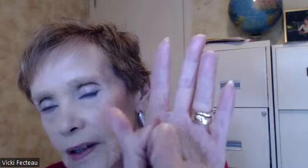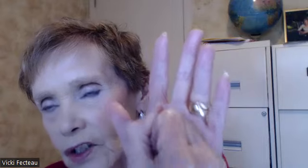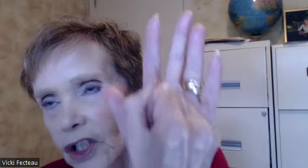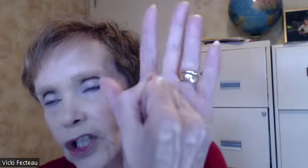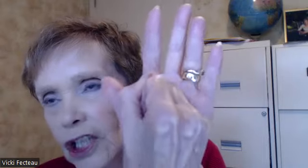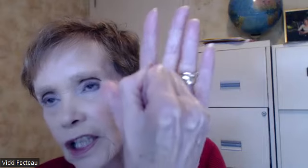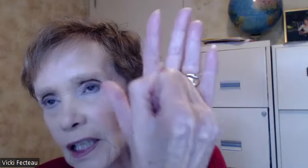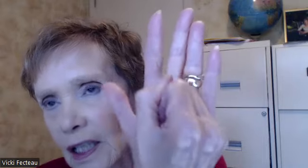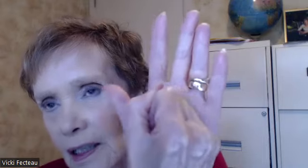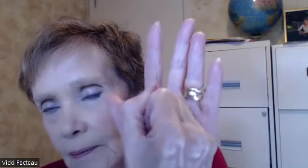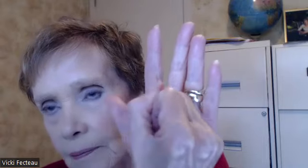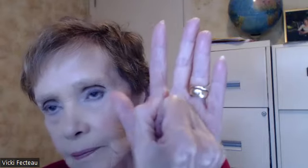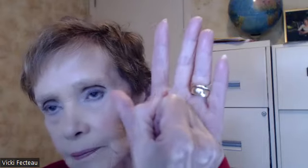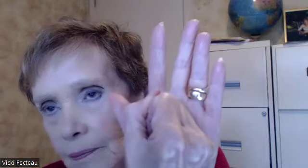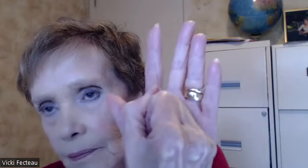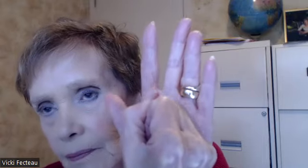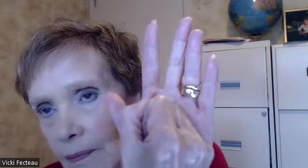that's G.